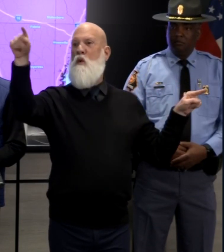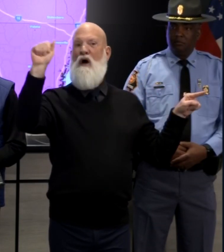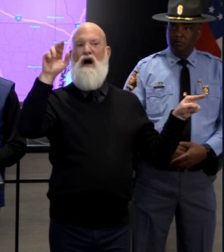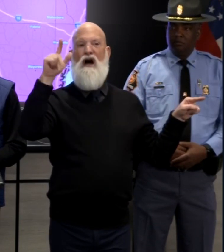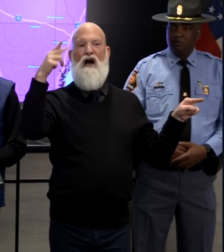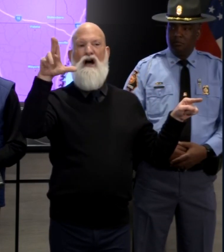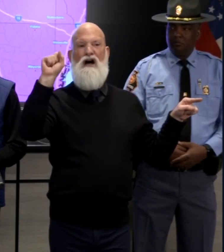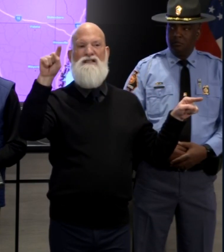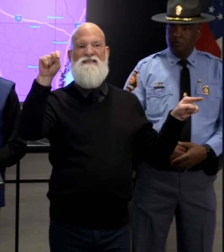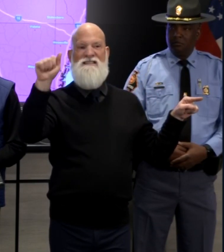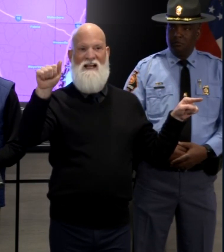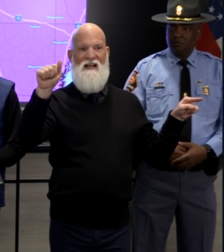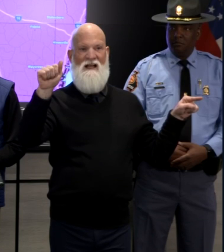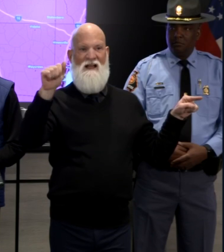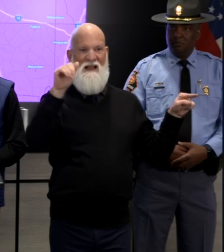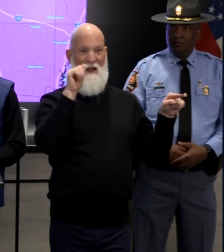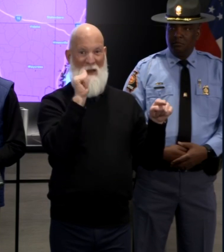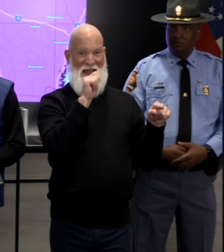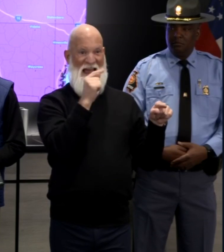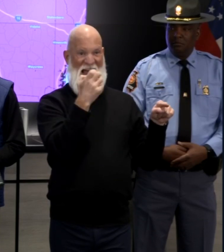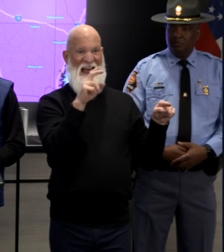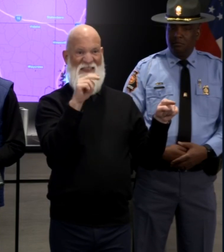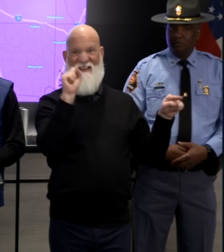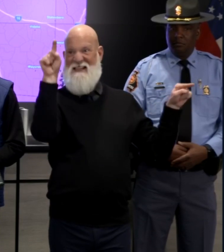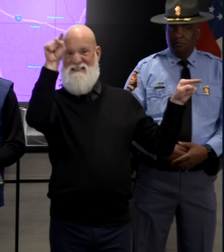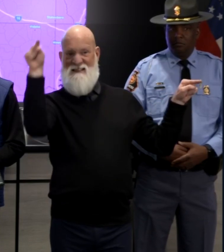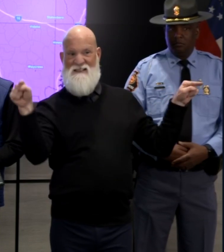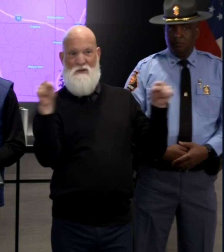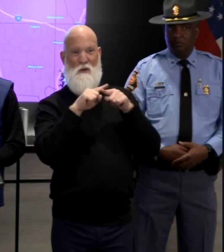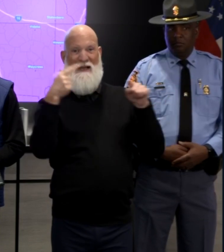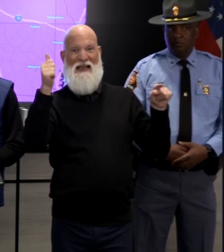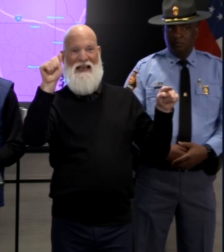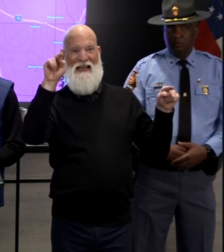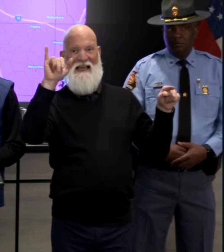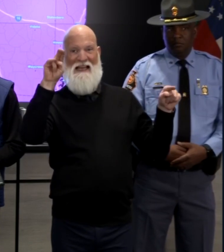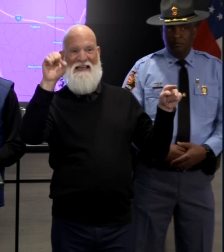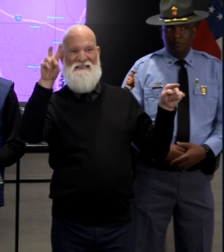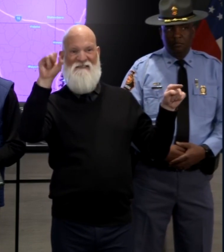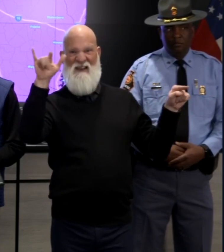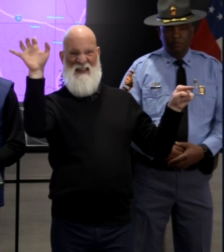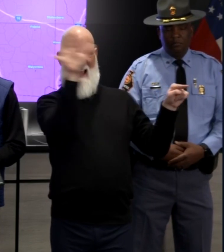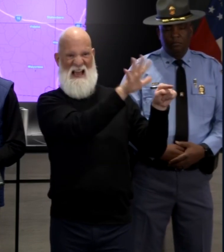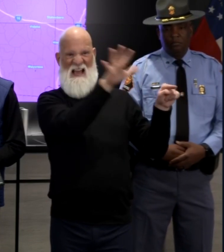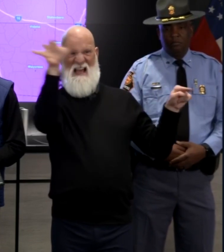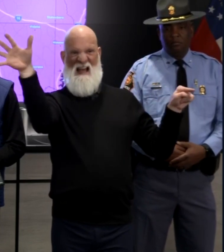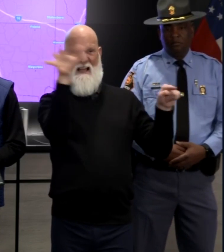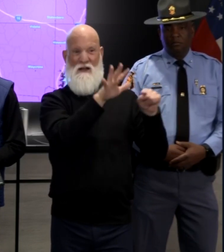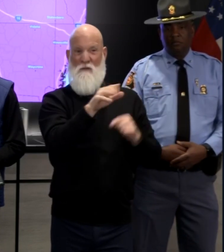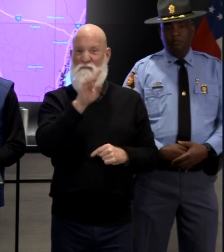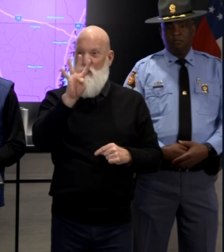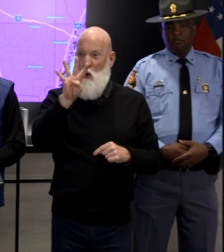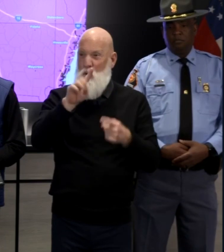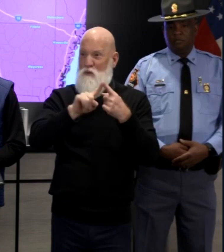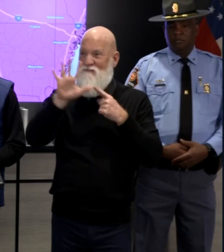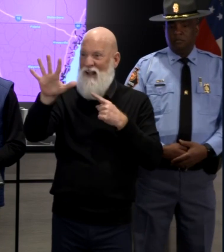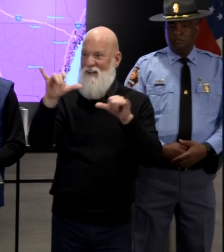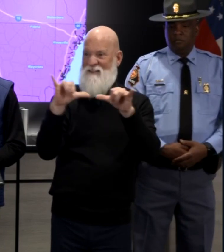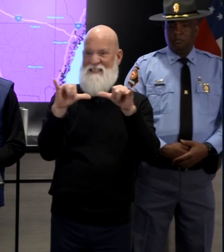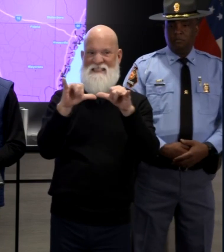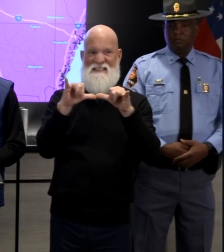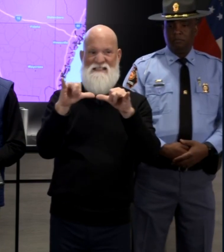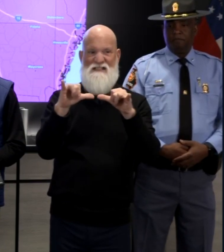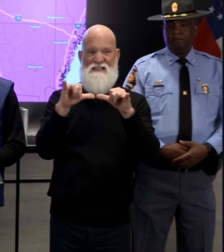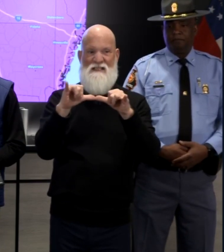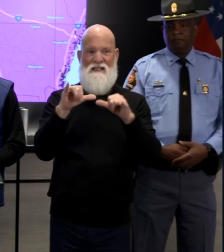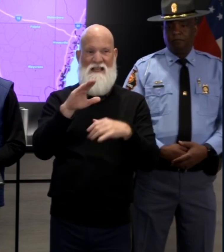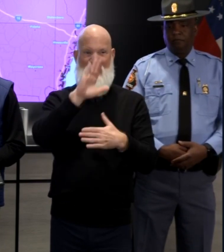Gainesville. There's a big difference in those two lines. You're talking 4 to 5 inches in middle Georgia and below, and then a couple of inches in metro Atlanta. But